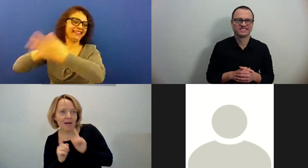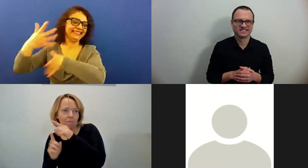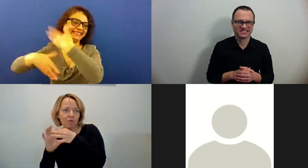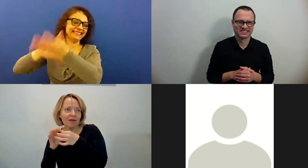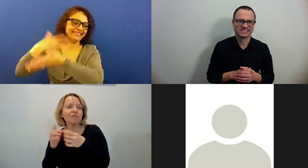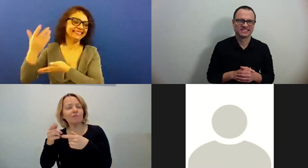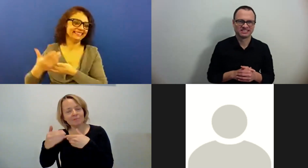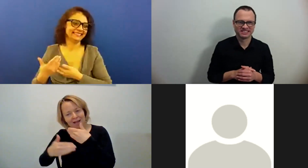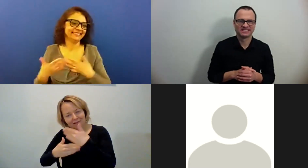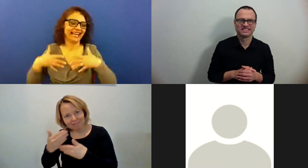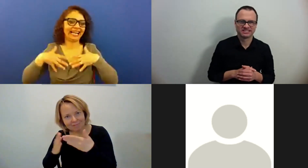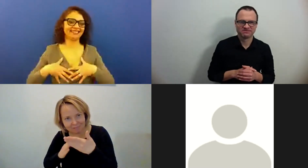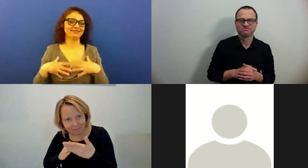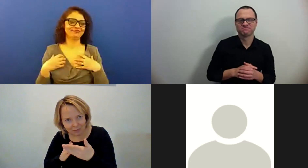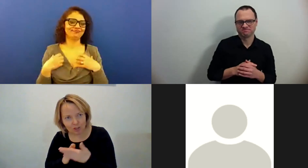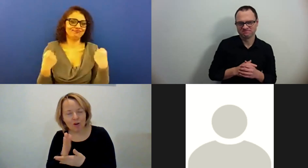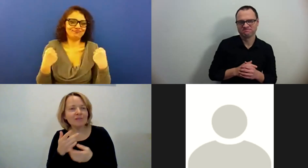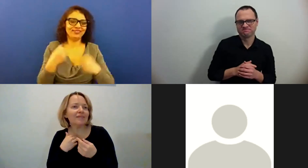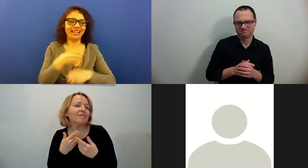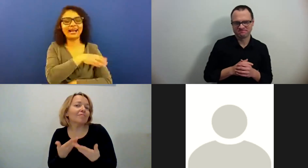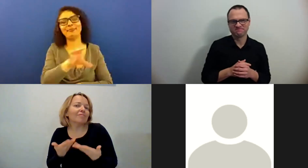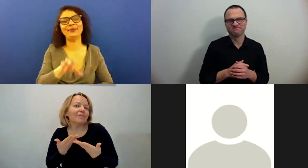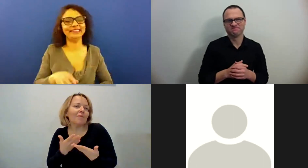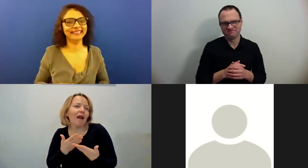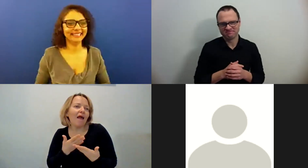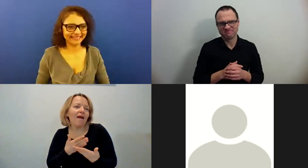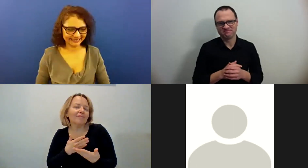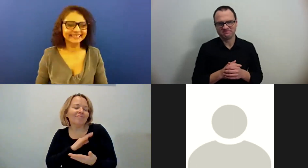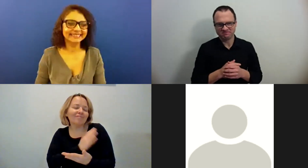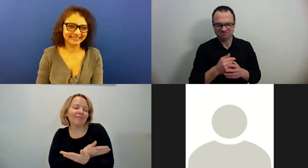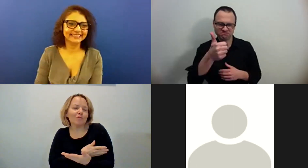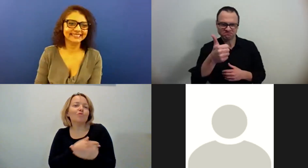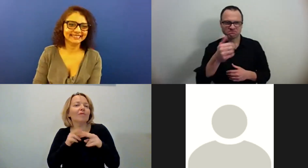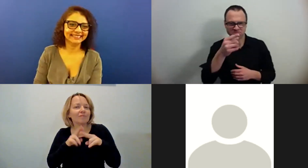got me to Switzerland for the first time, and the rest of the story I've told you already.